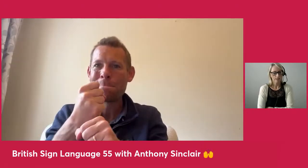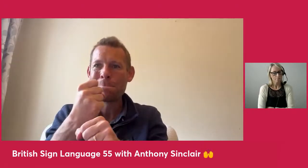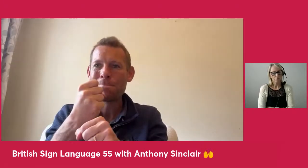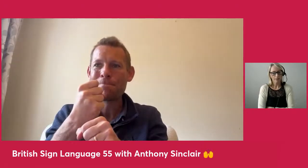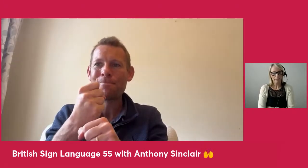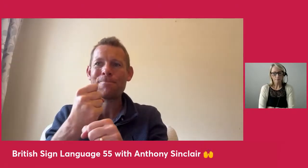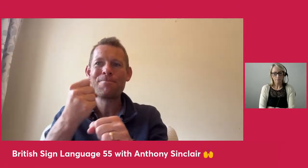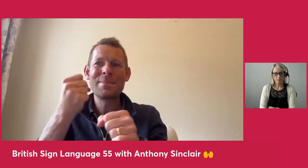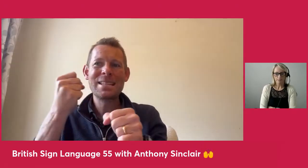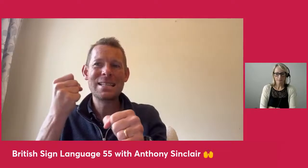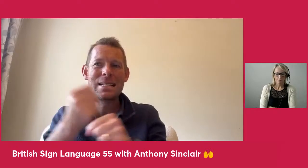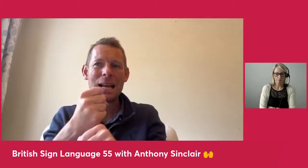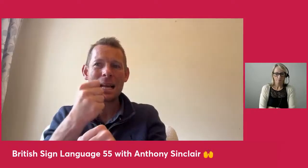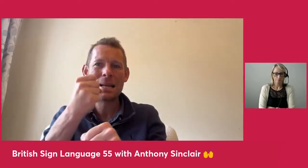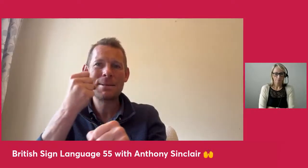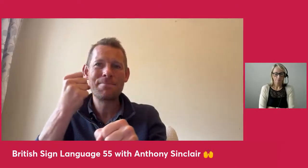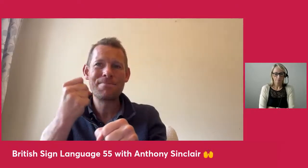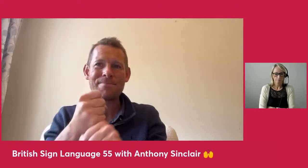Or time for games,